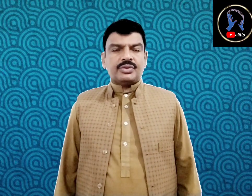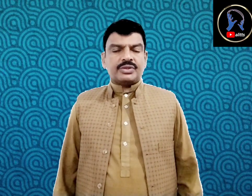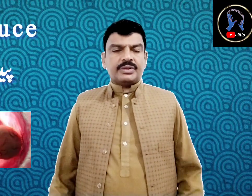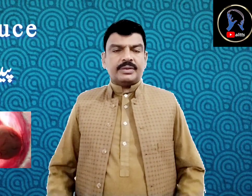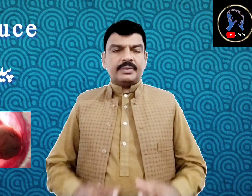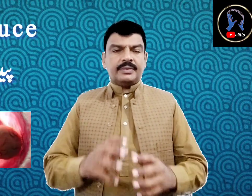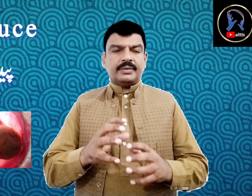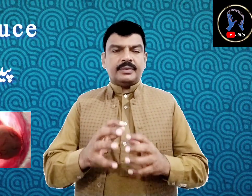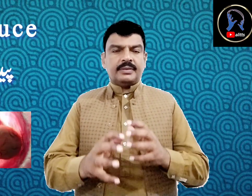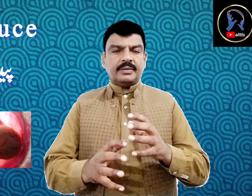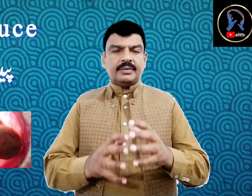produce।